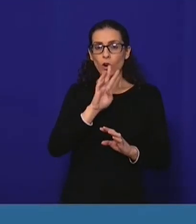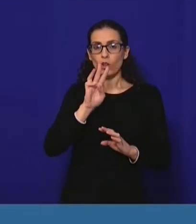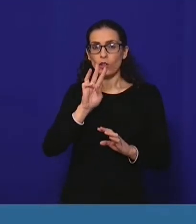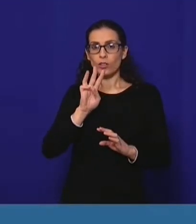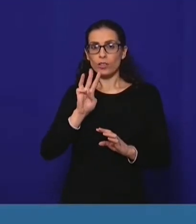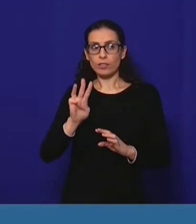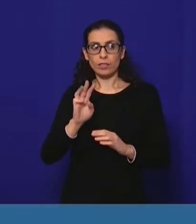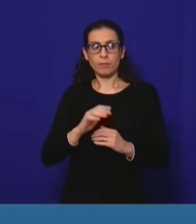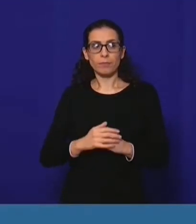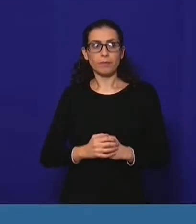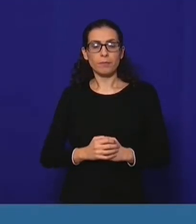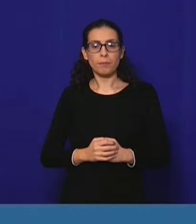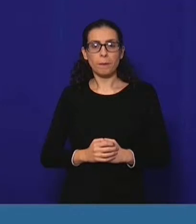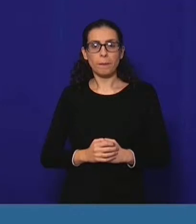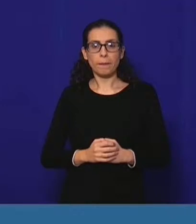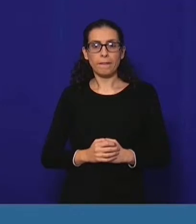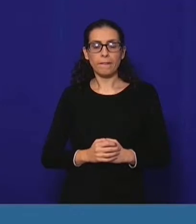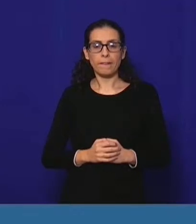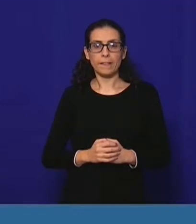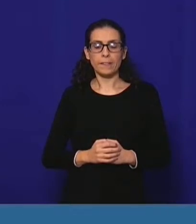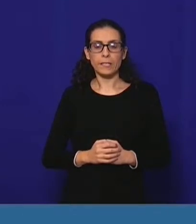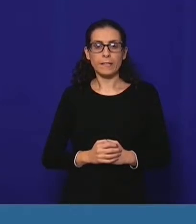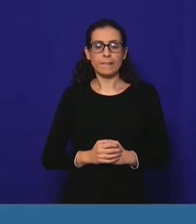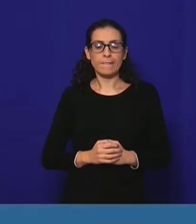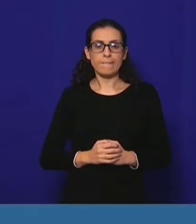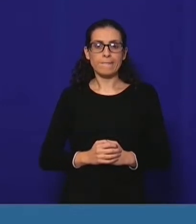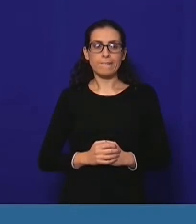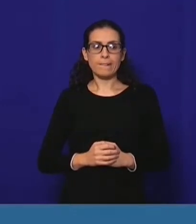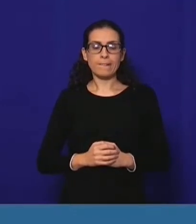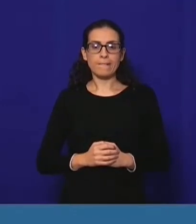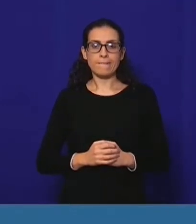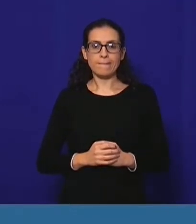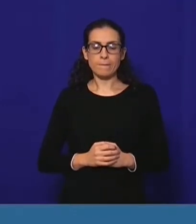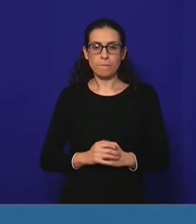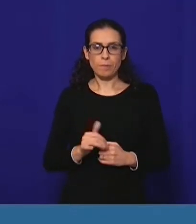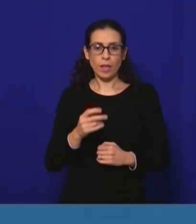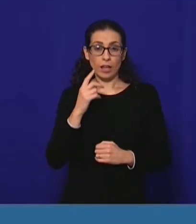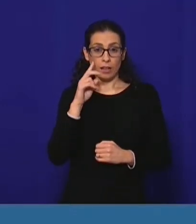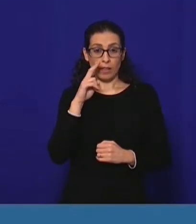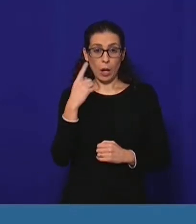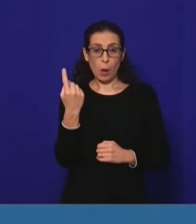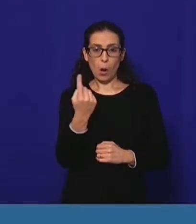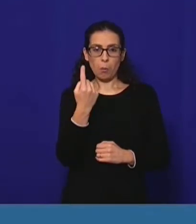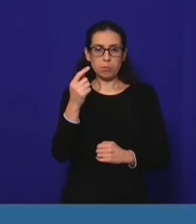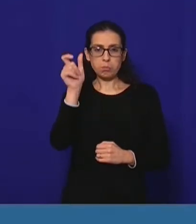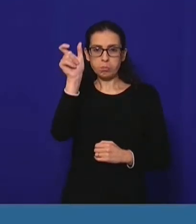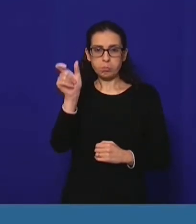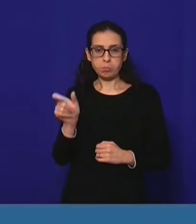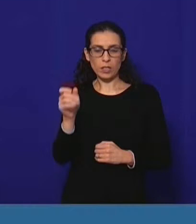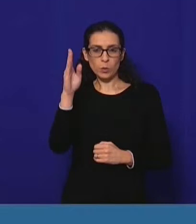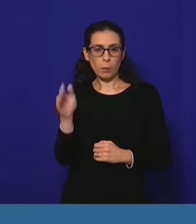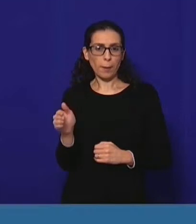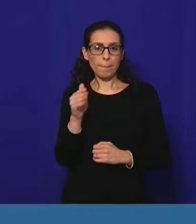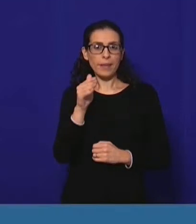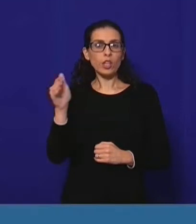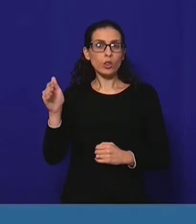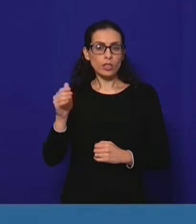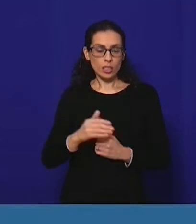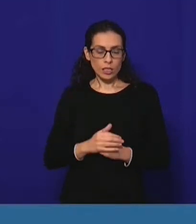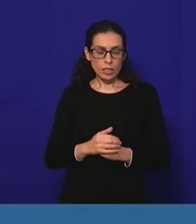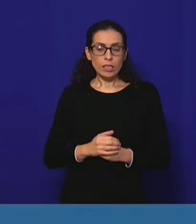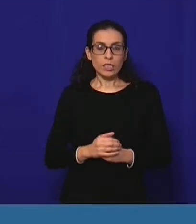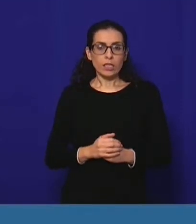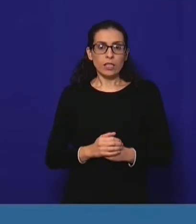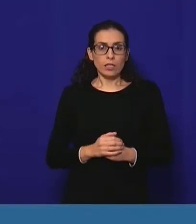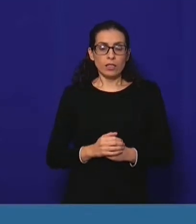cases. Jekk inħarsu naqra lejn l-imwiet, hemmhekk qegħdin naraw li l-mortalità